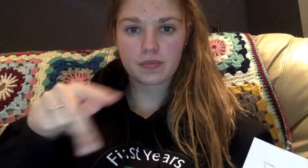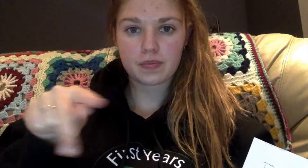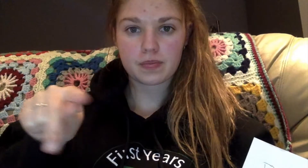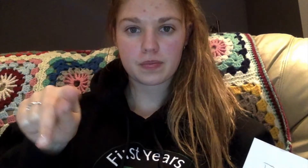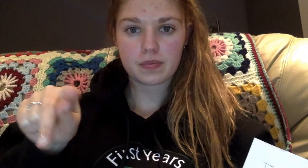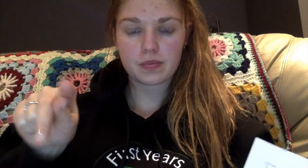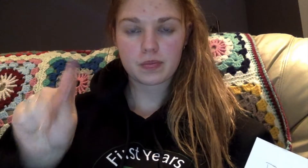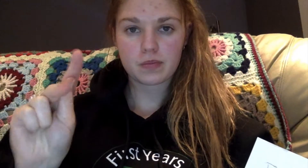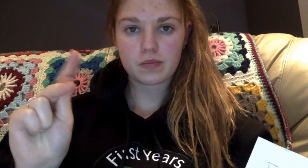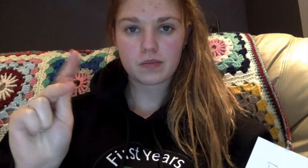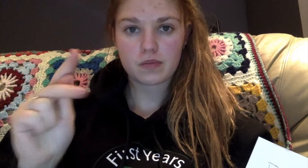I'm going